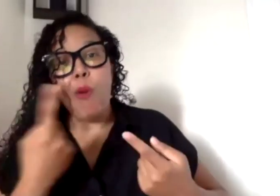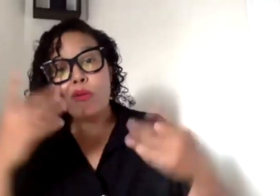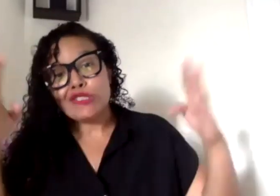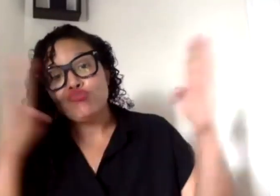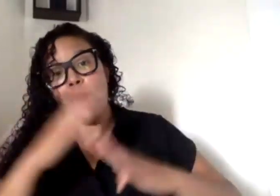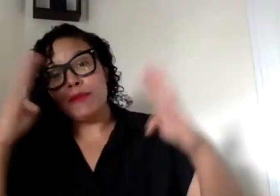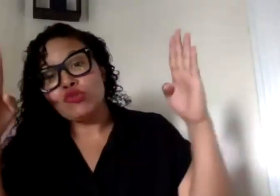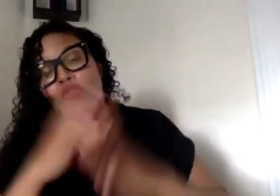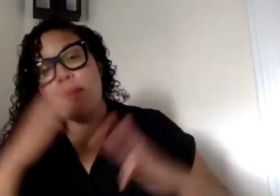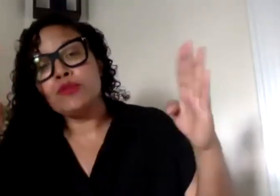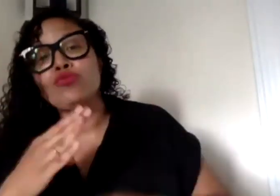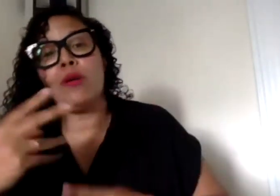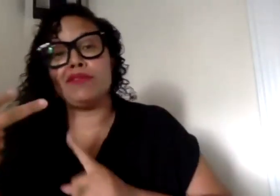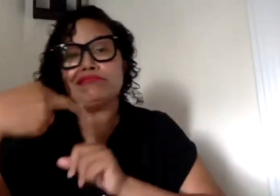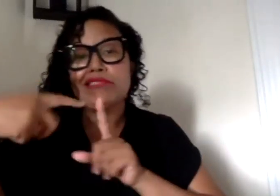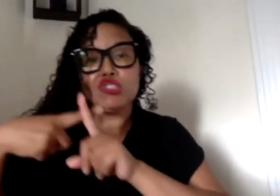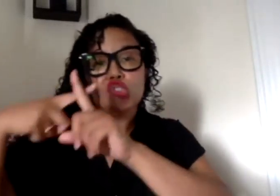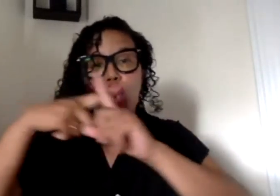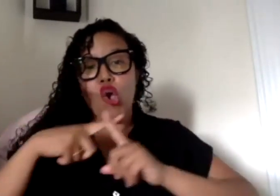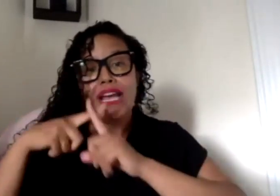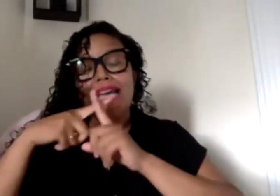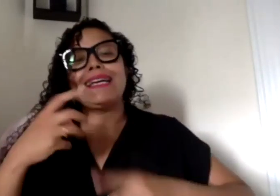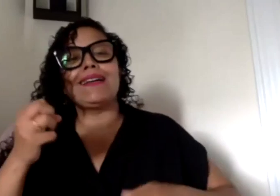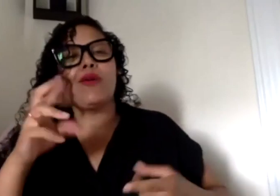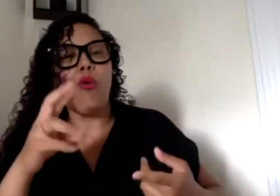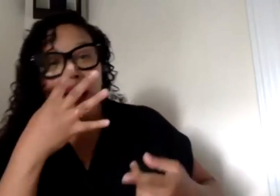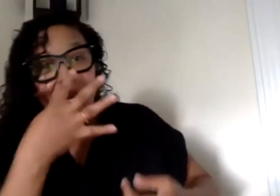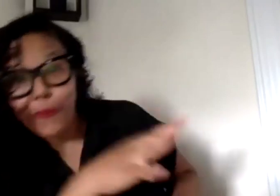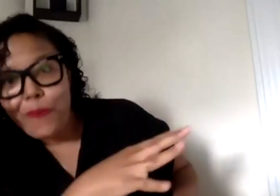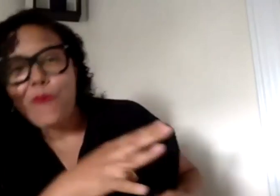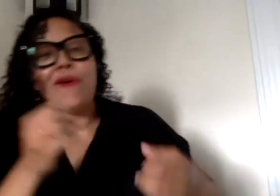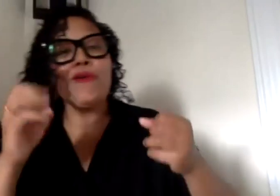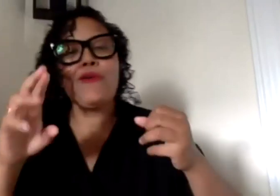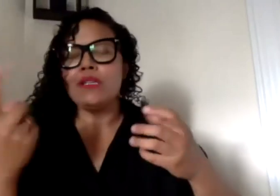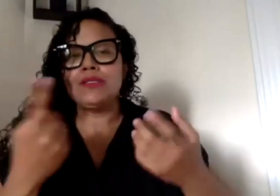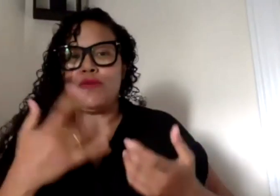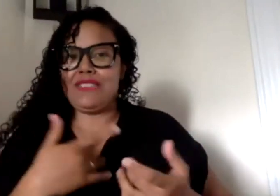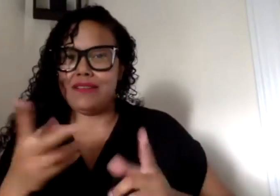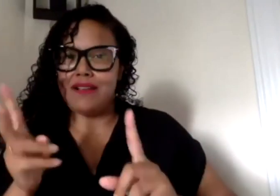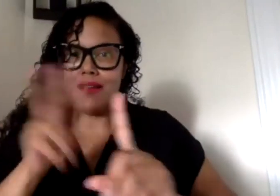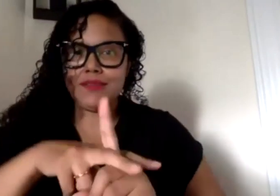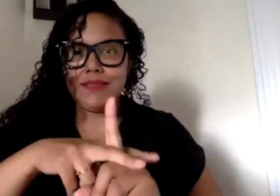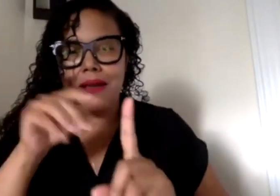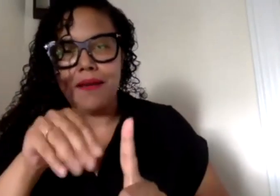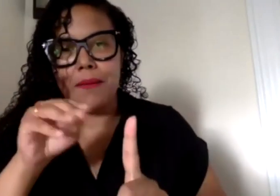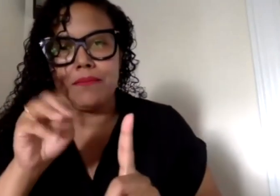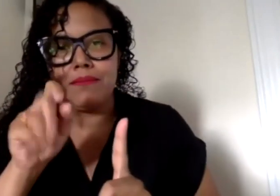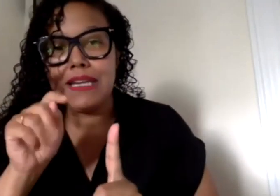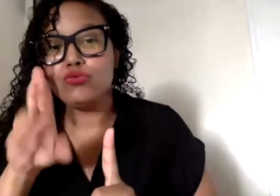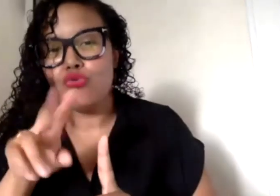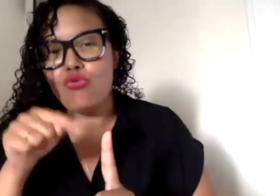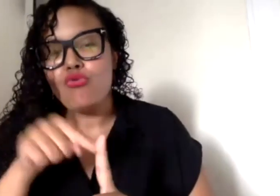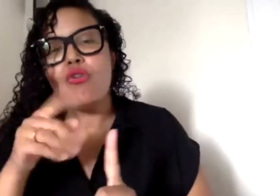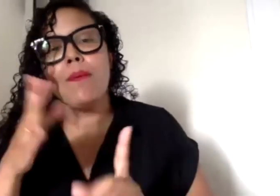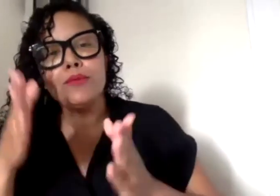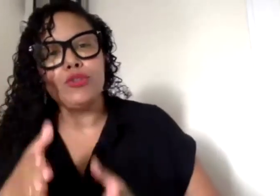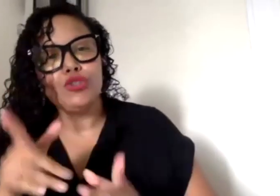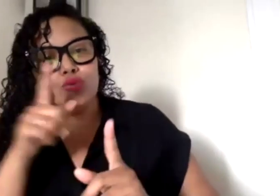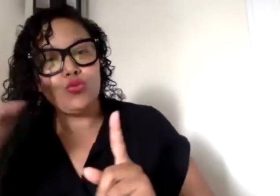You know, if you are the only person in that space, you're invisible, you're kind of a target, you're ignored. But if a